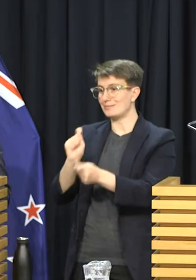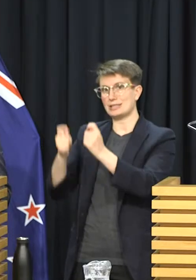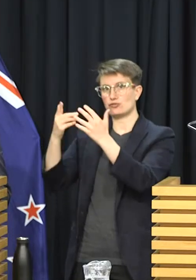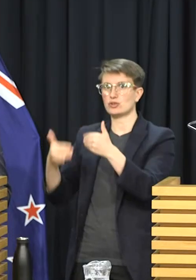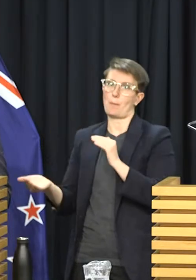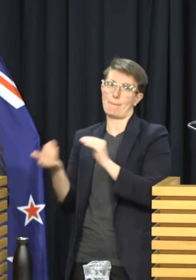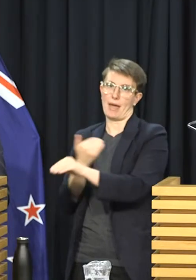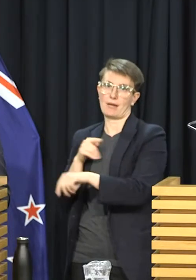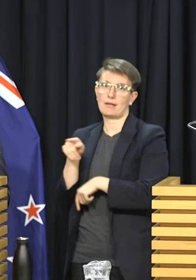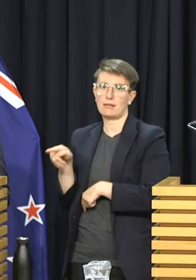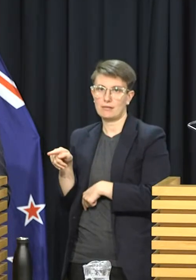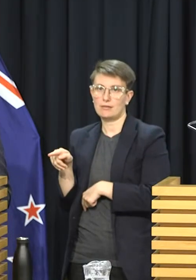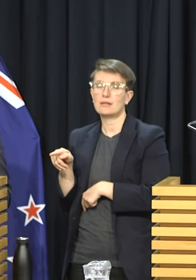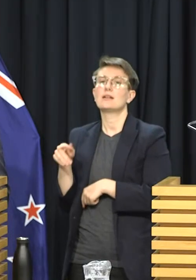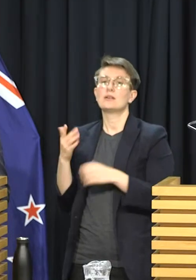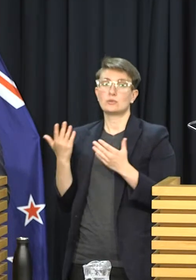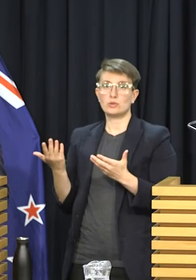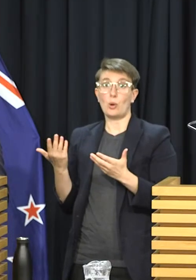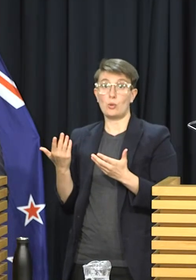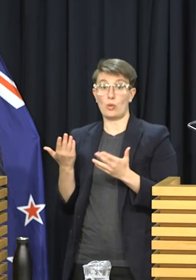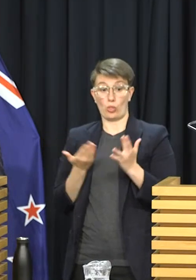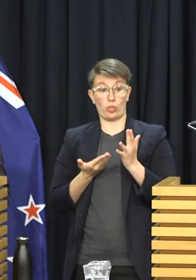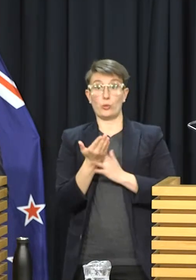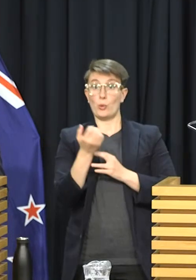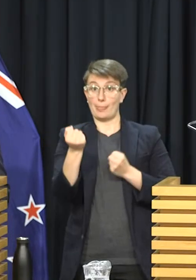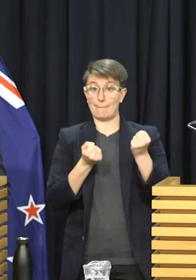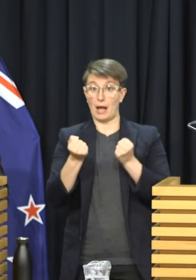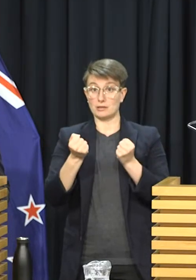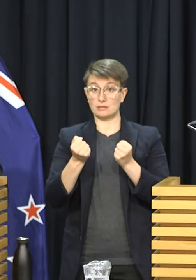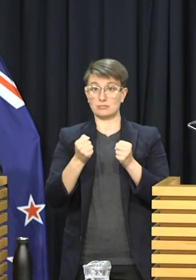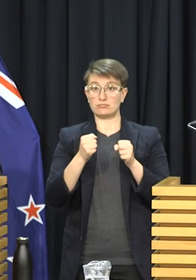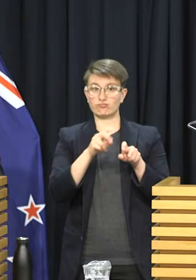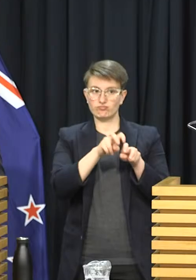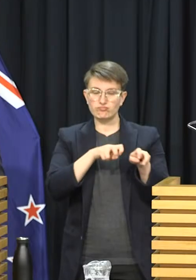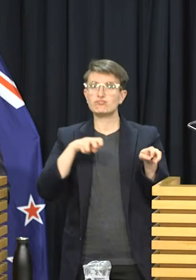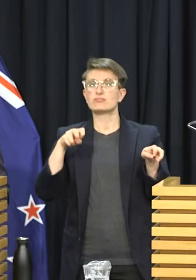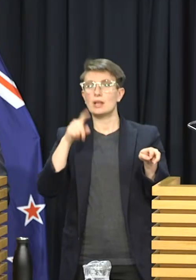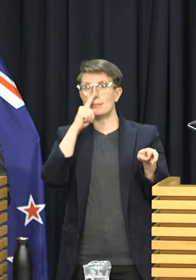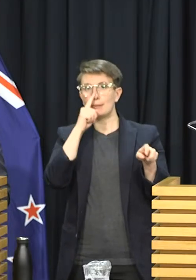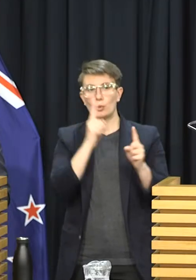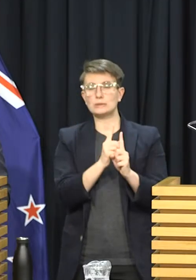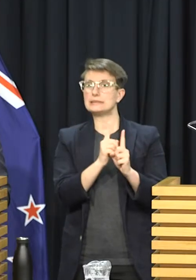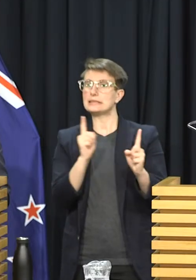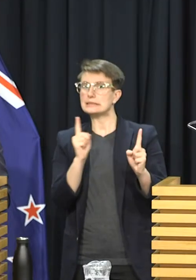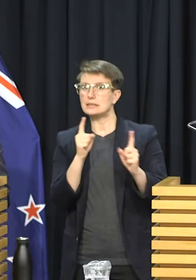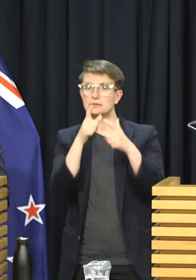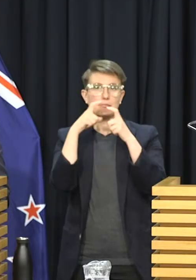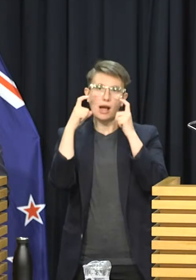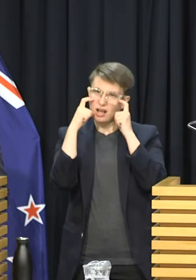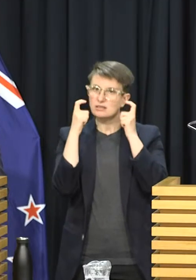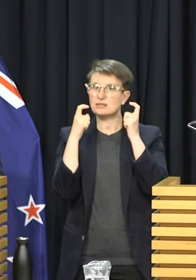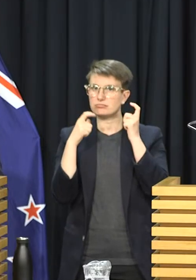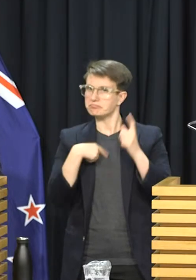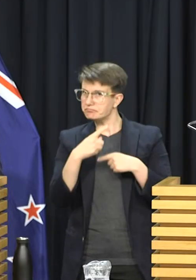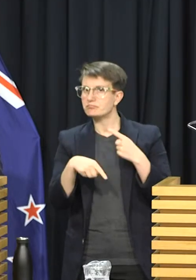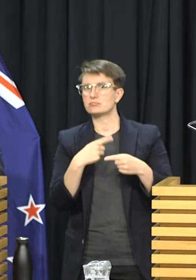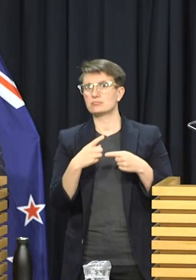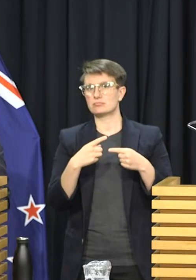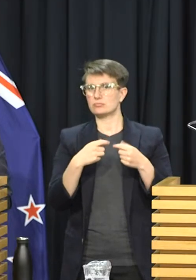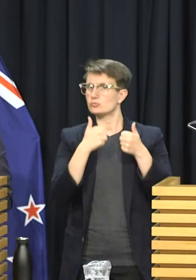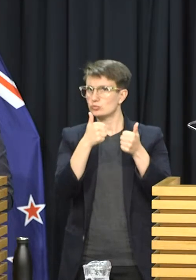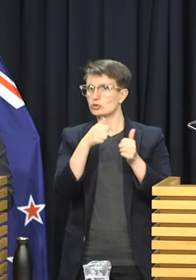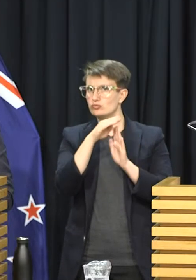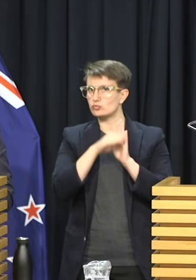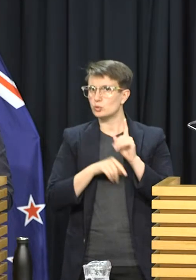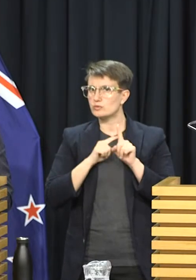the appropriate measures were in place, so people were distanced from one another and so on whilst they were on that bus. They are keeping some people in for an extra